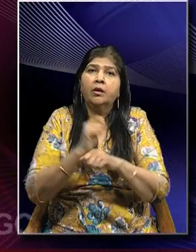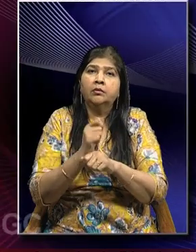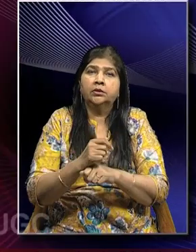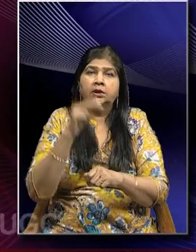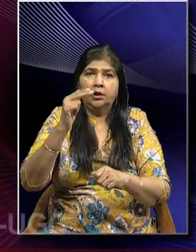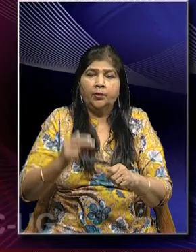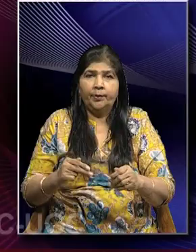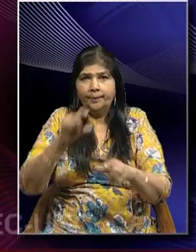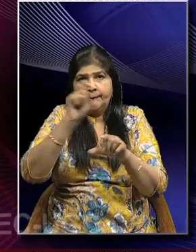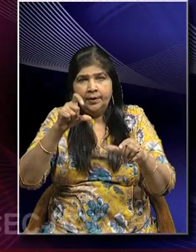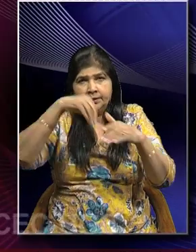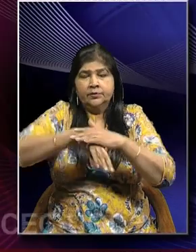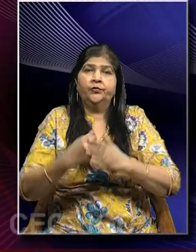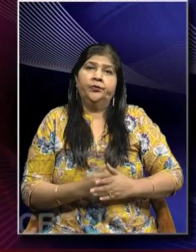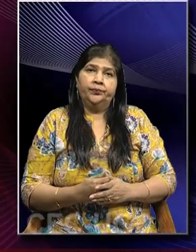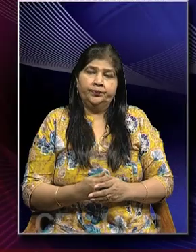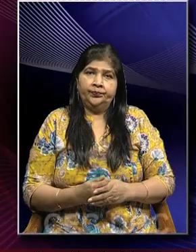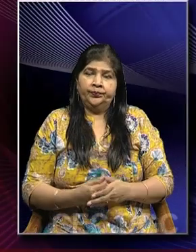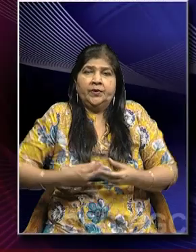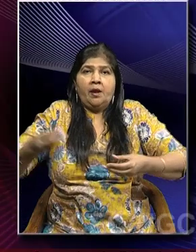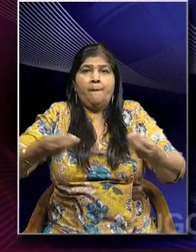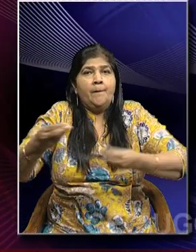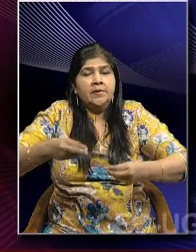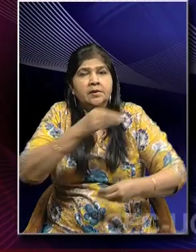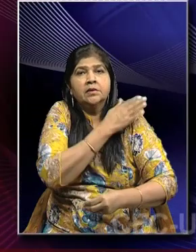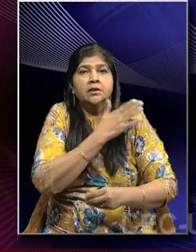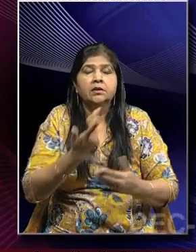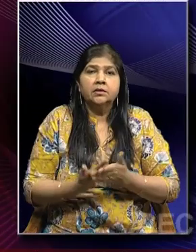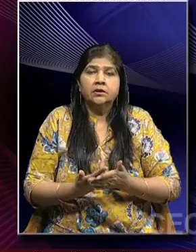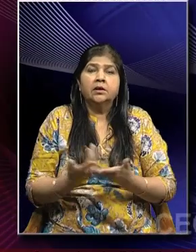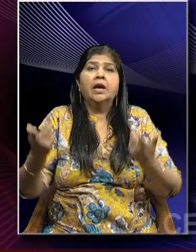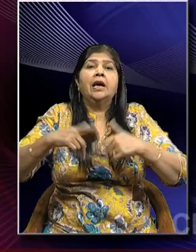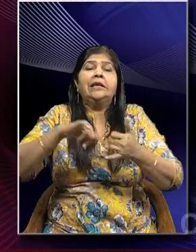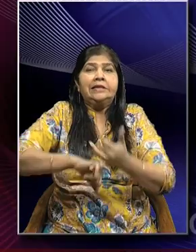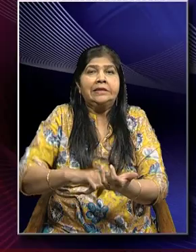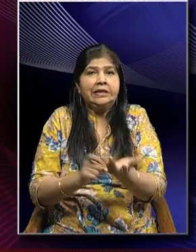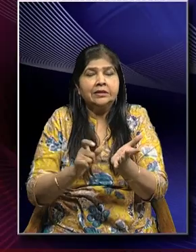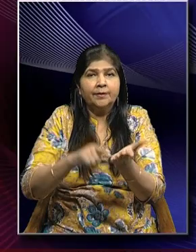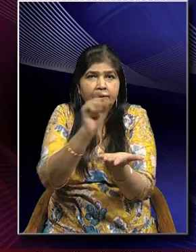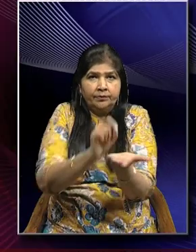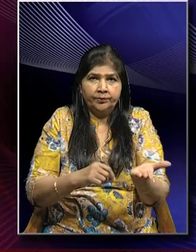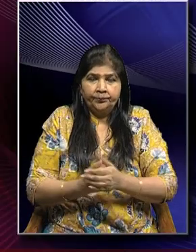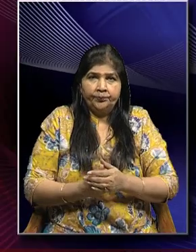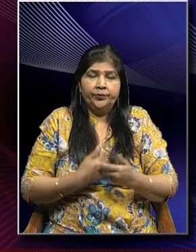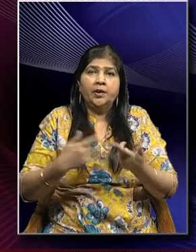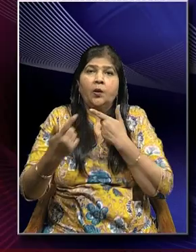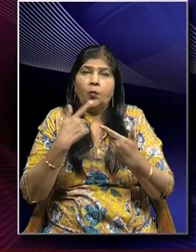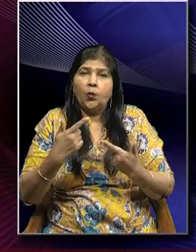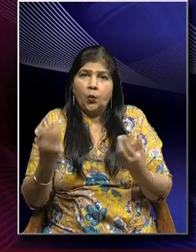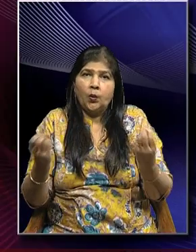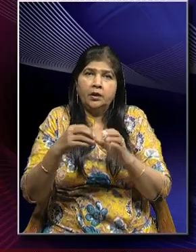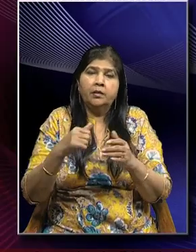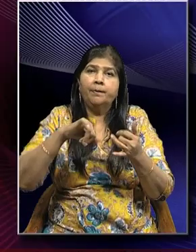important metrics. So this business responsibility and sustainability report, to which I will be calling